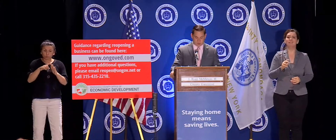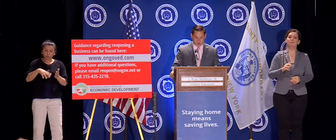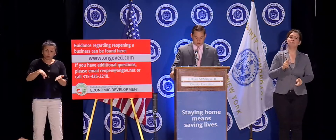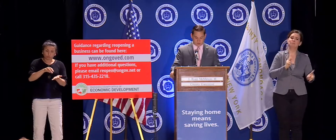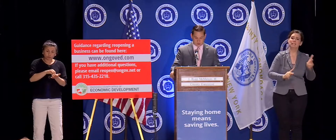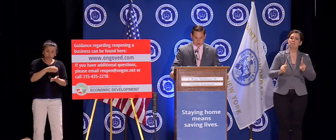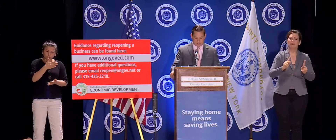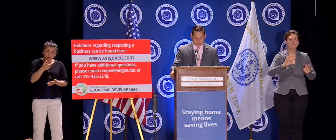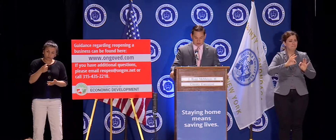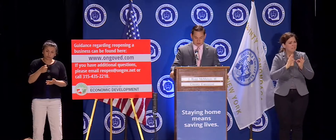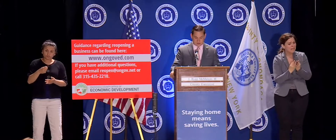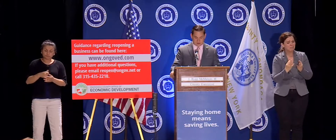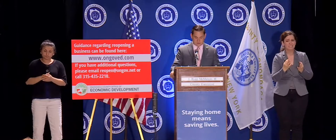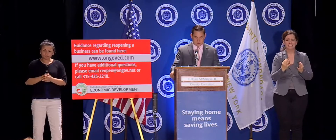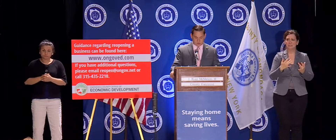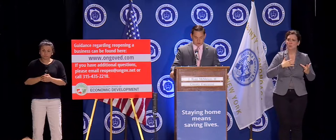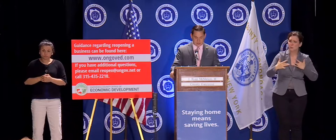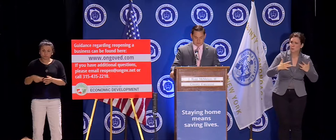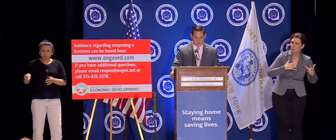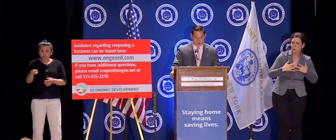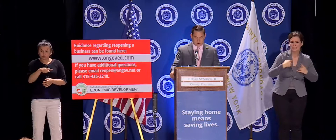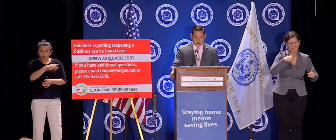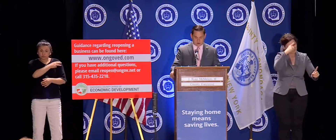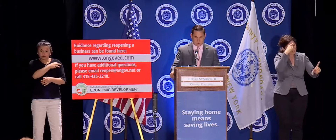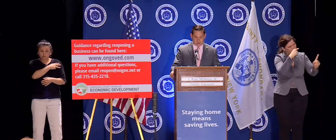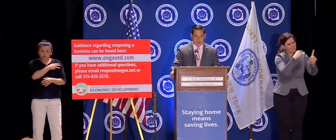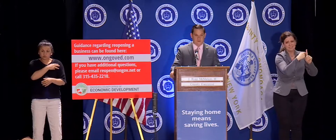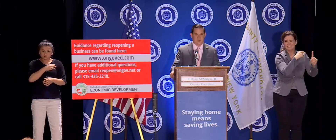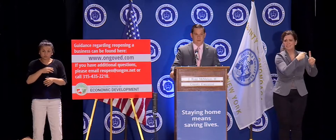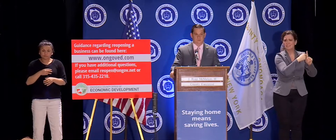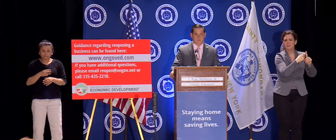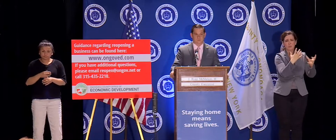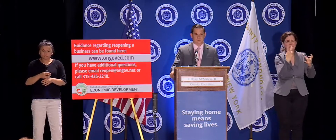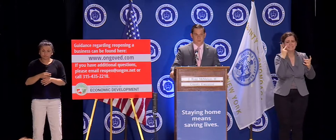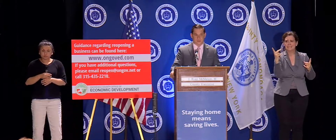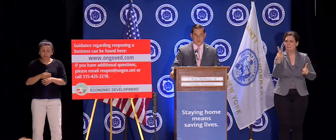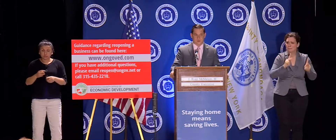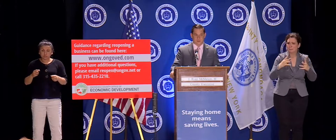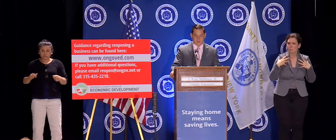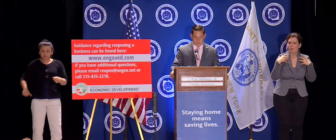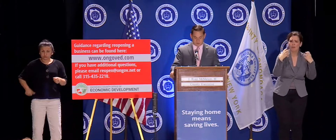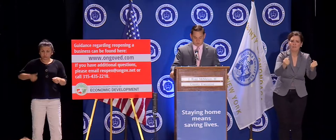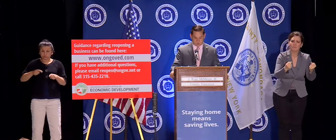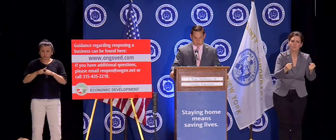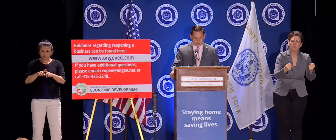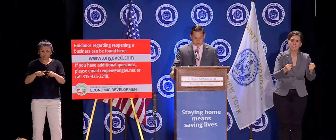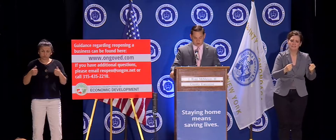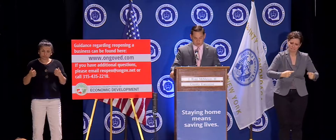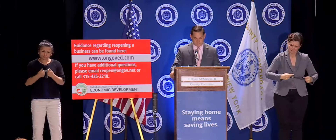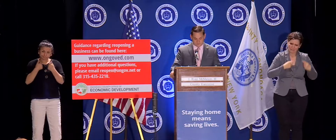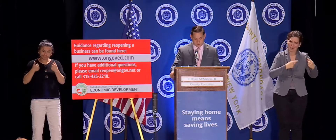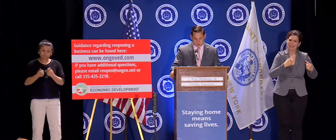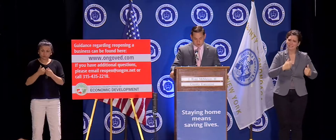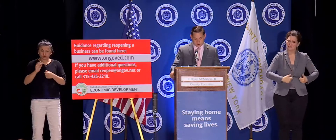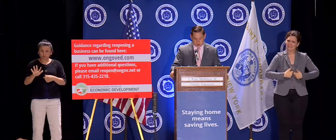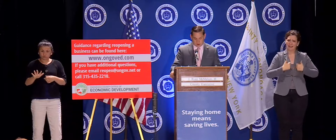say prayers. These are individuals that are in a fight, and we need them to win their